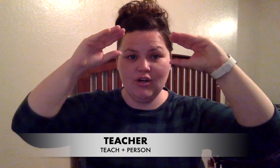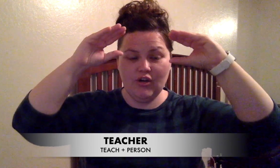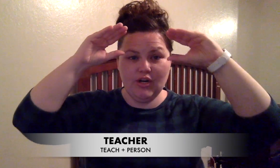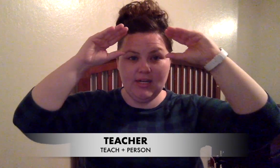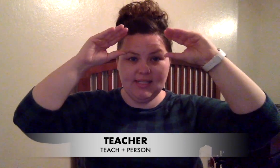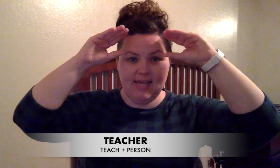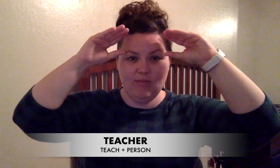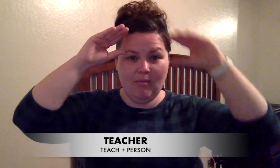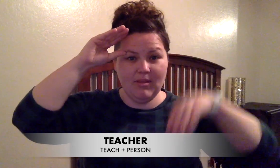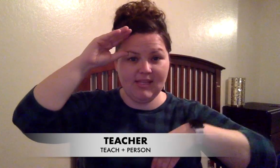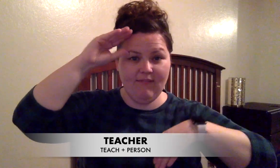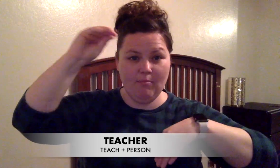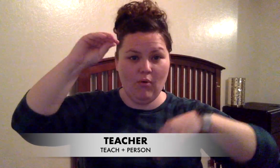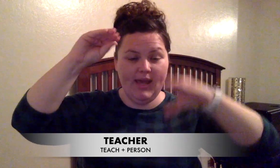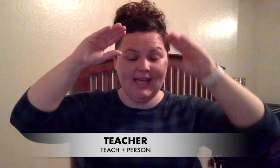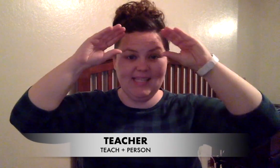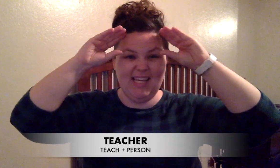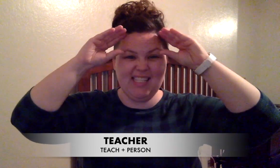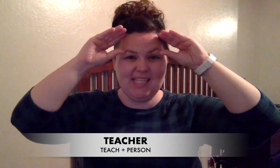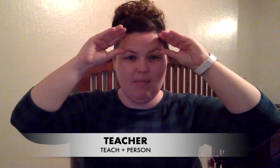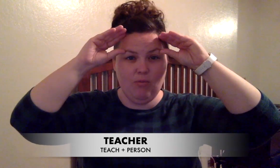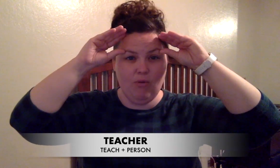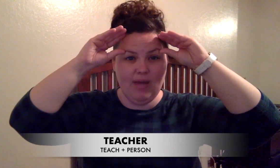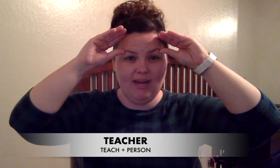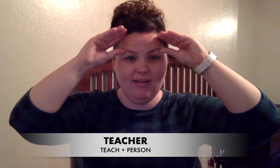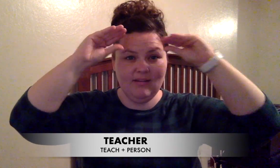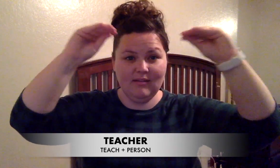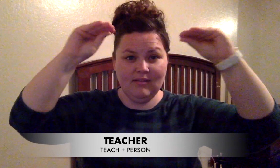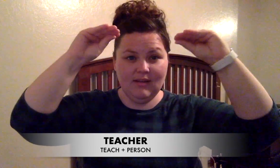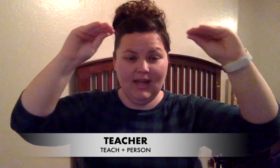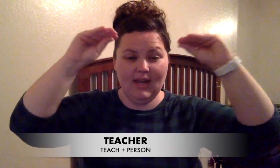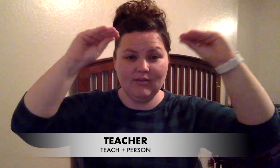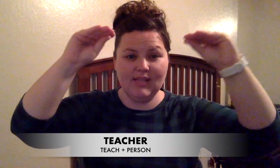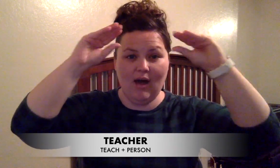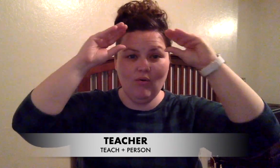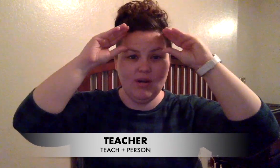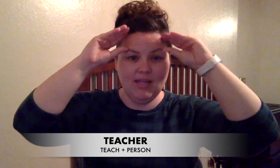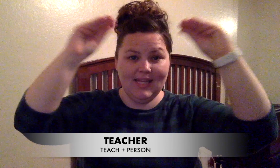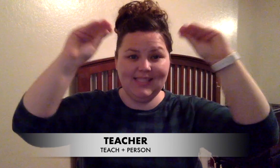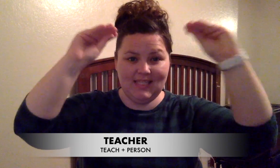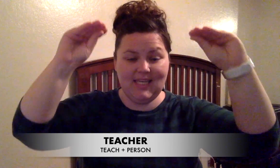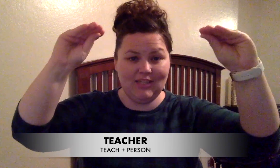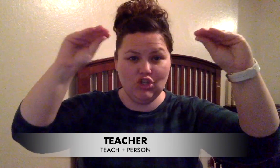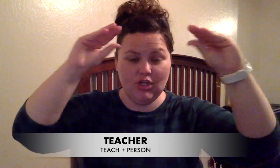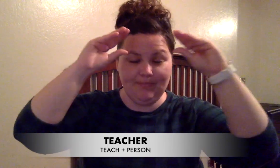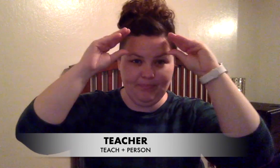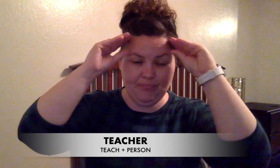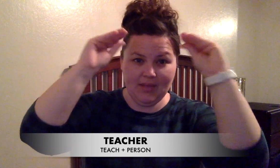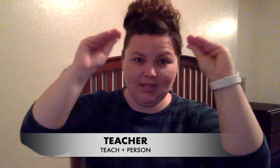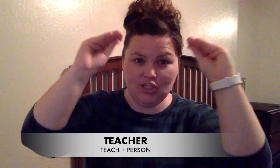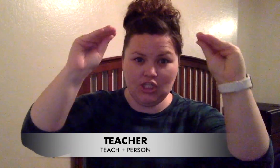you're going to take, remember the sign for boy? It's like it's double boyed and it goes out. That's teach.